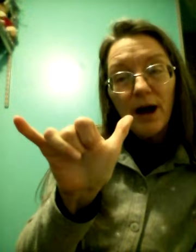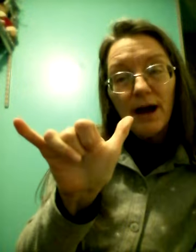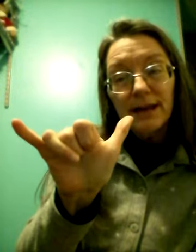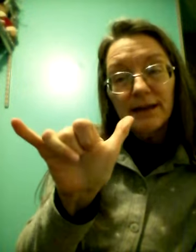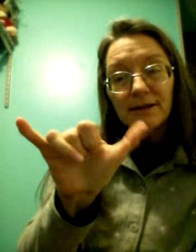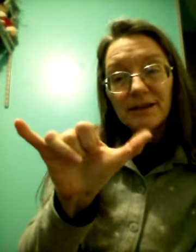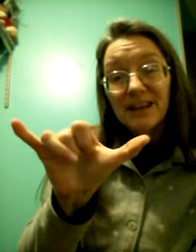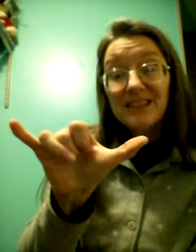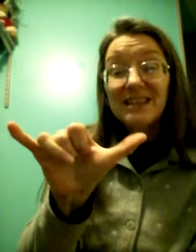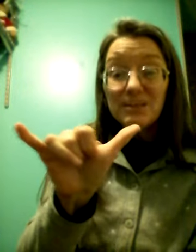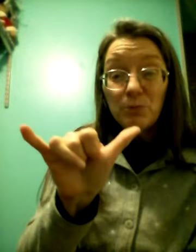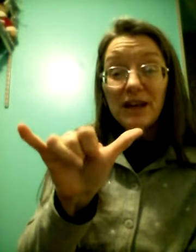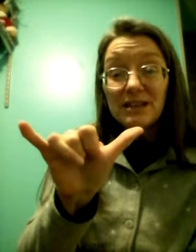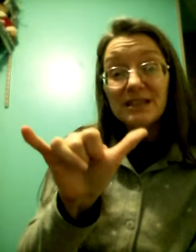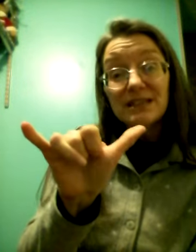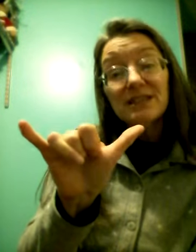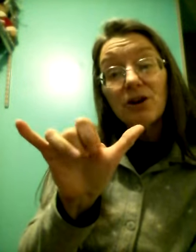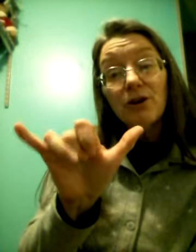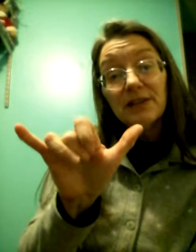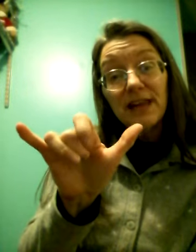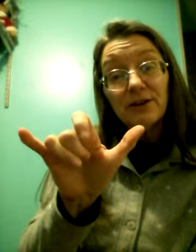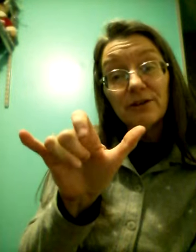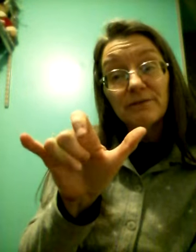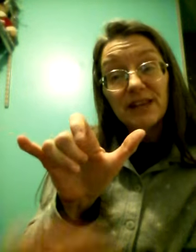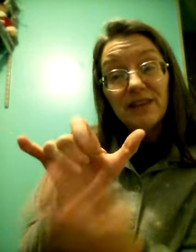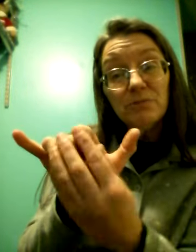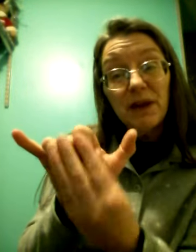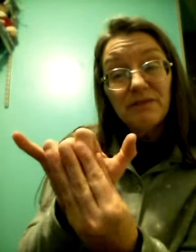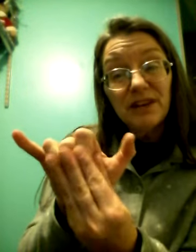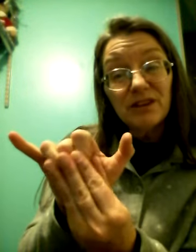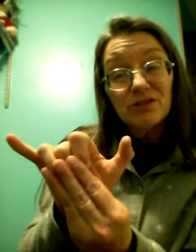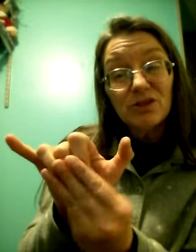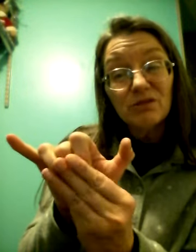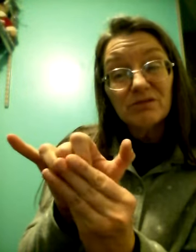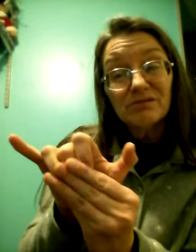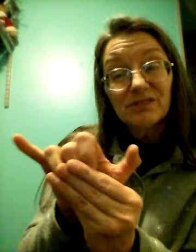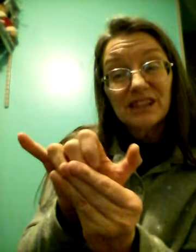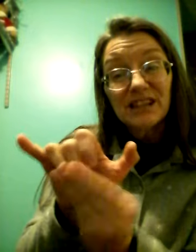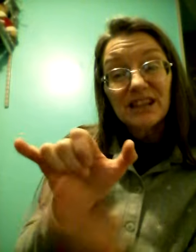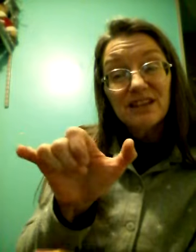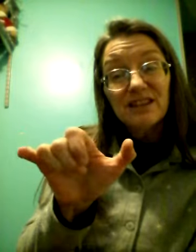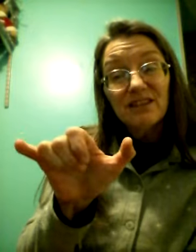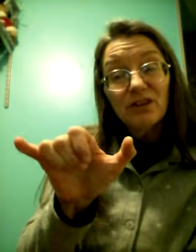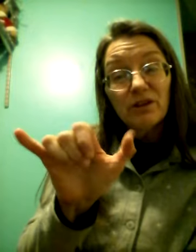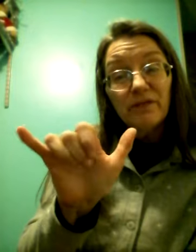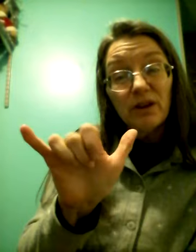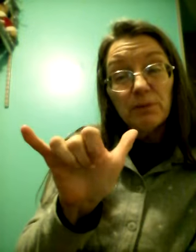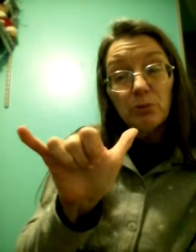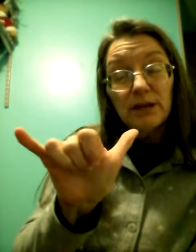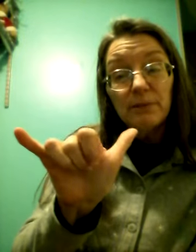Y. It takes practice. This is a hard letter. Even my fingers don't look very pretty, but